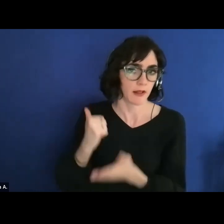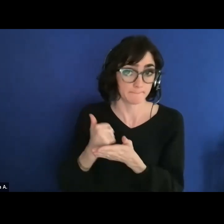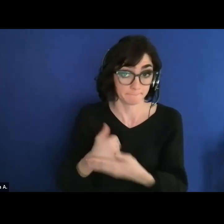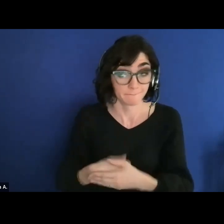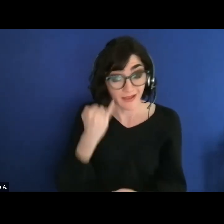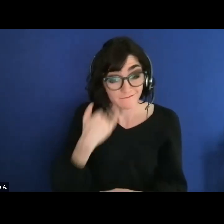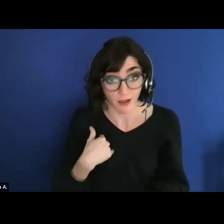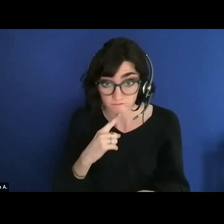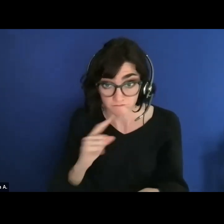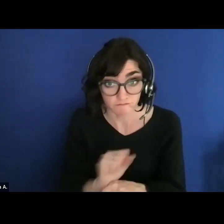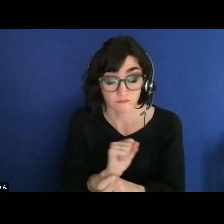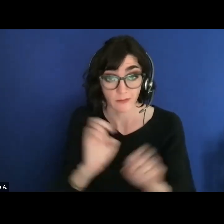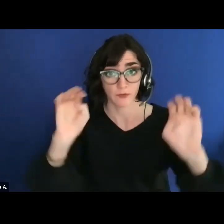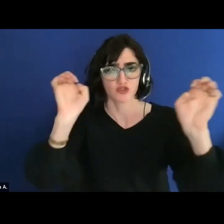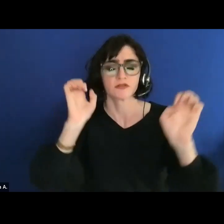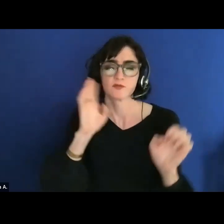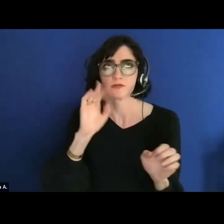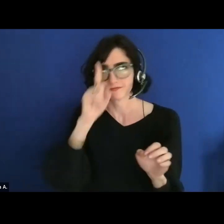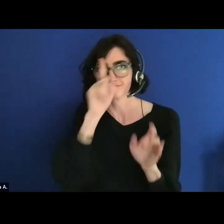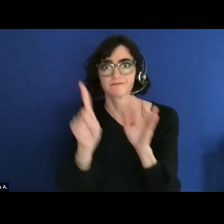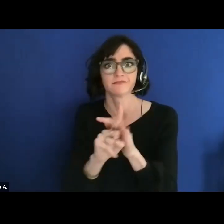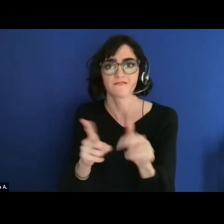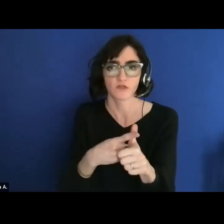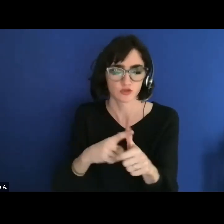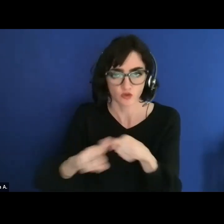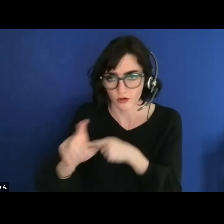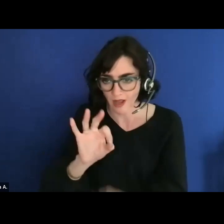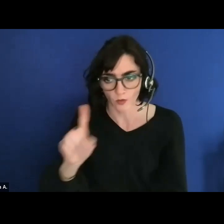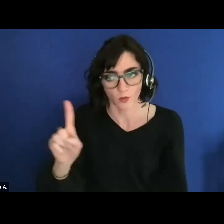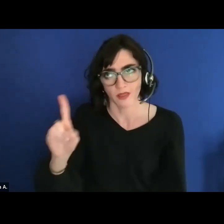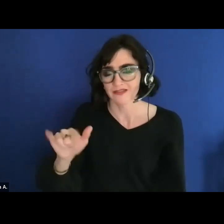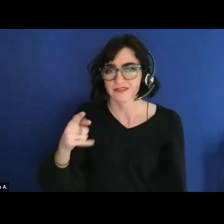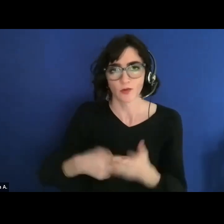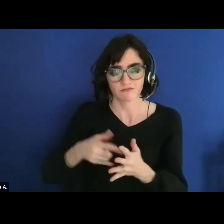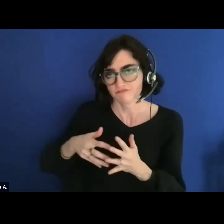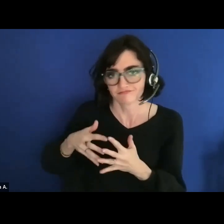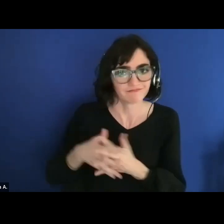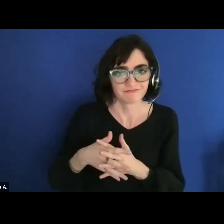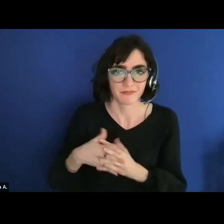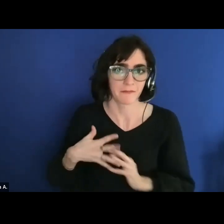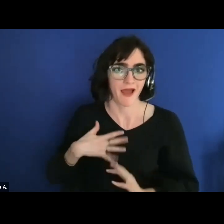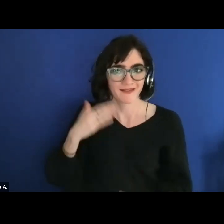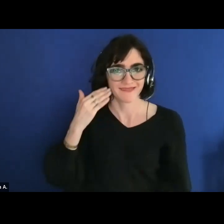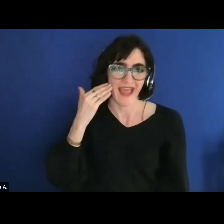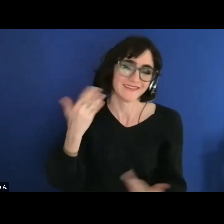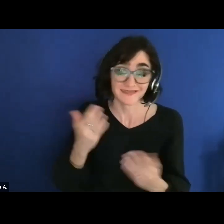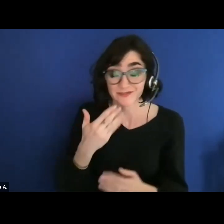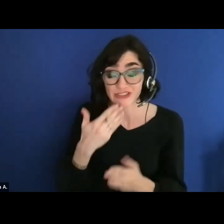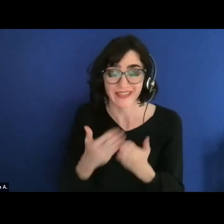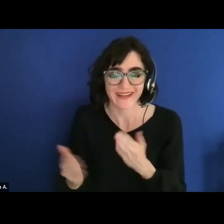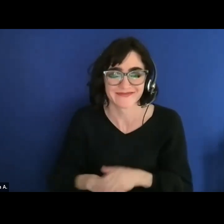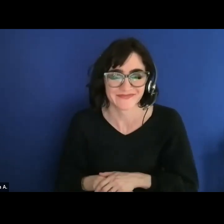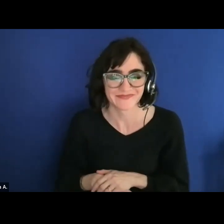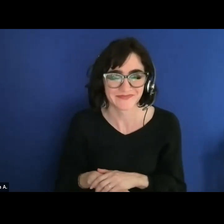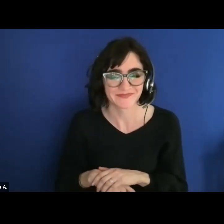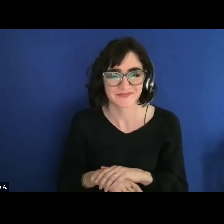call 911 over anything else. That's what's just programmed in my head. It's probably a good thing though. All